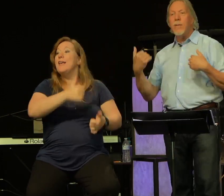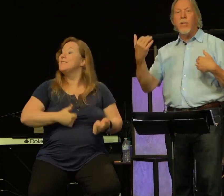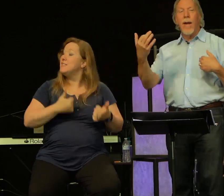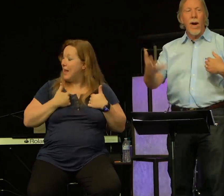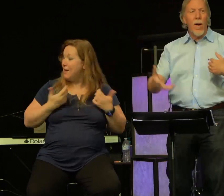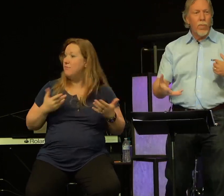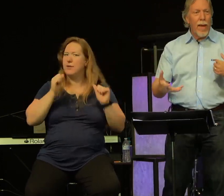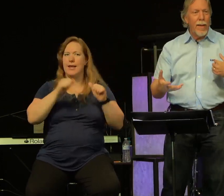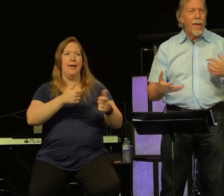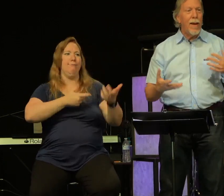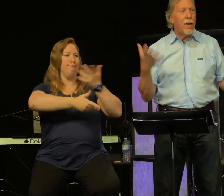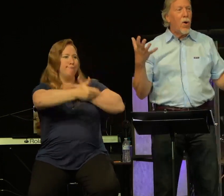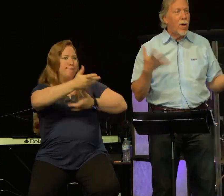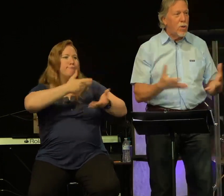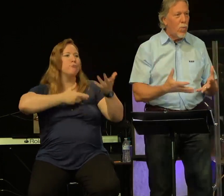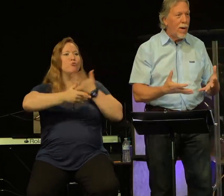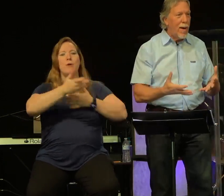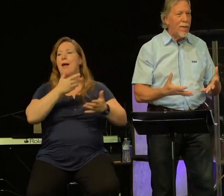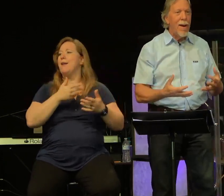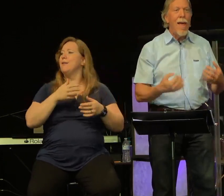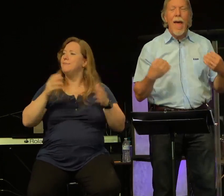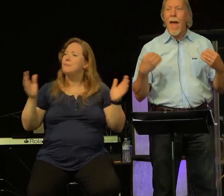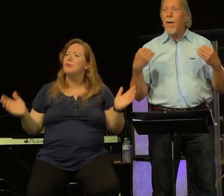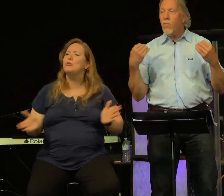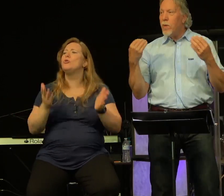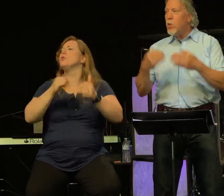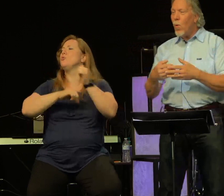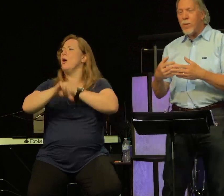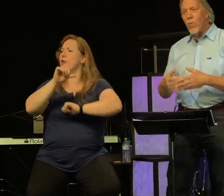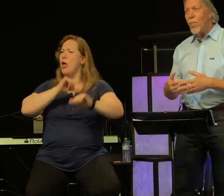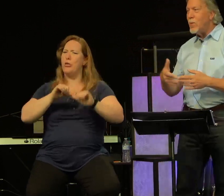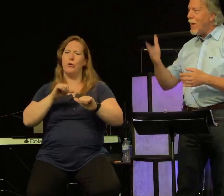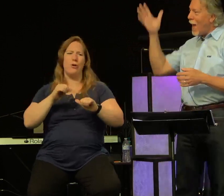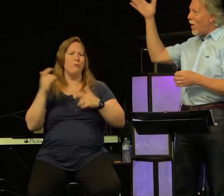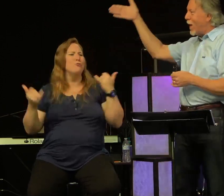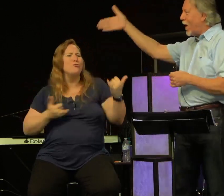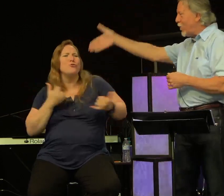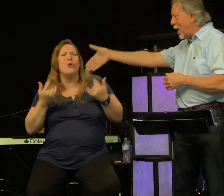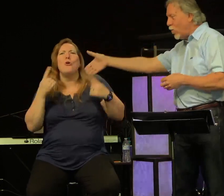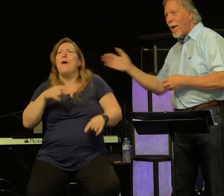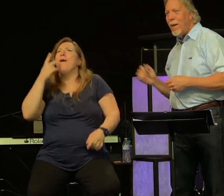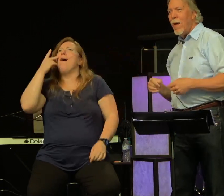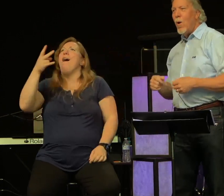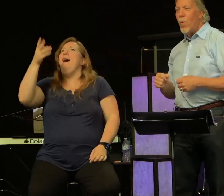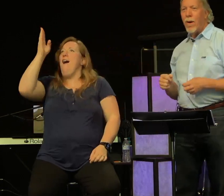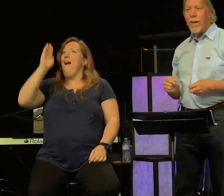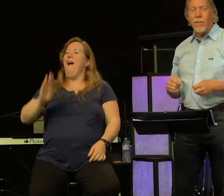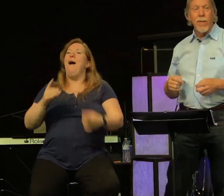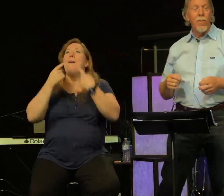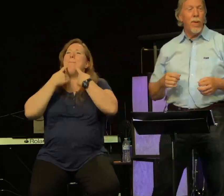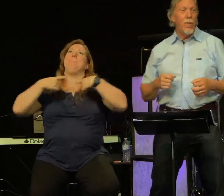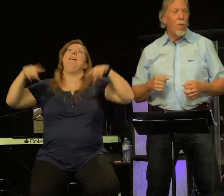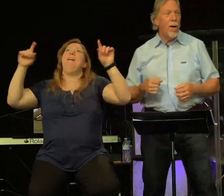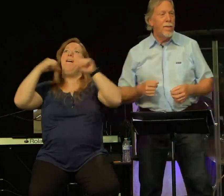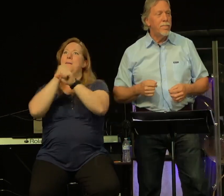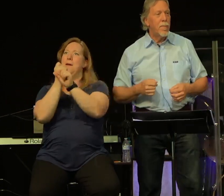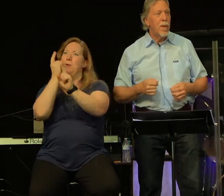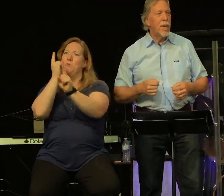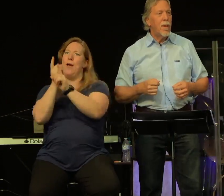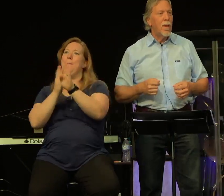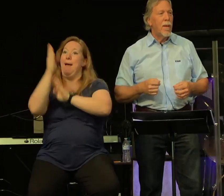we can share our faith and encourage one another and rejoice when we see how God made a way where there didn't seem to be